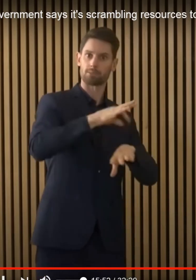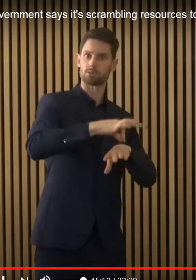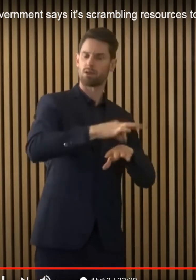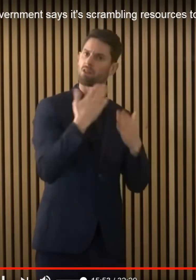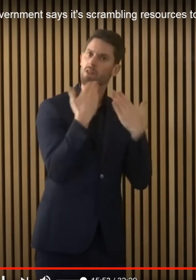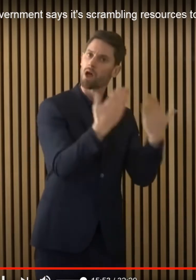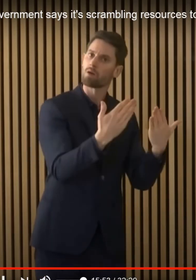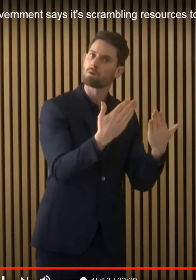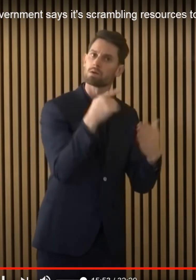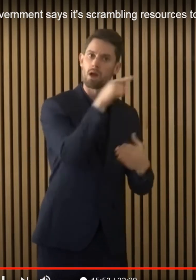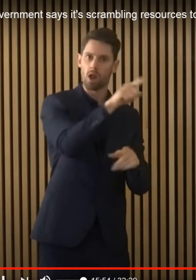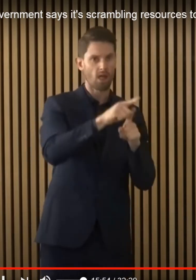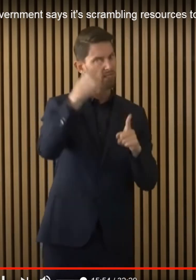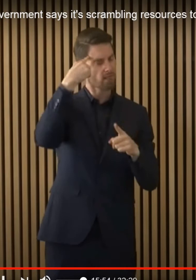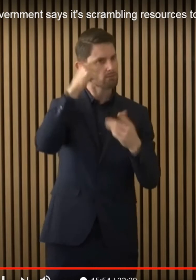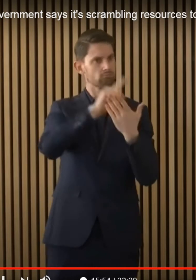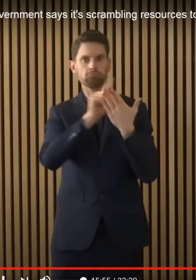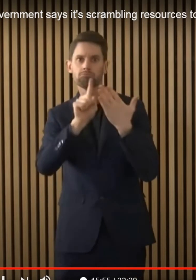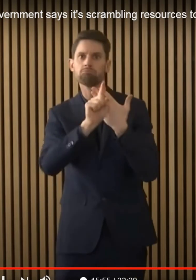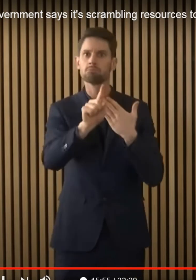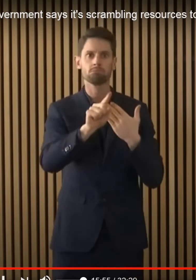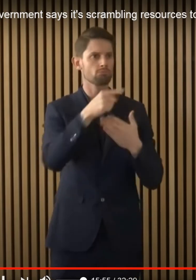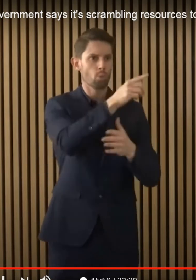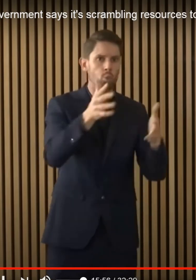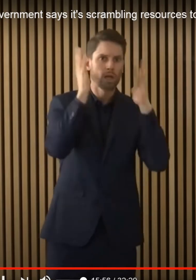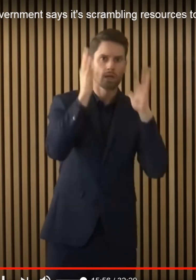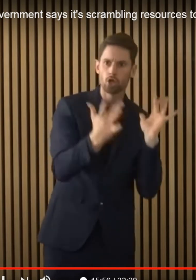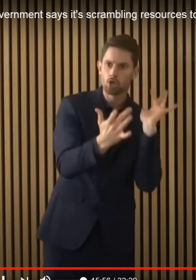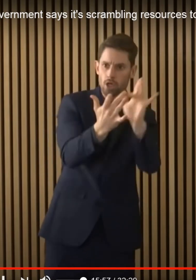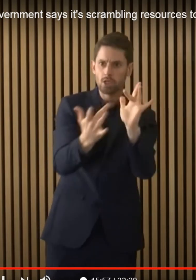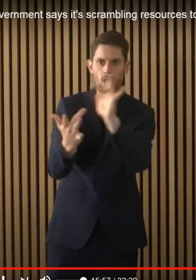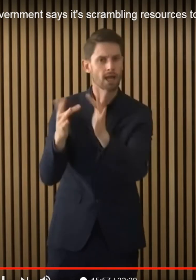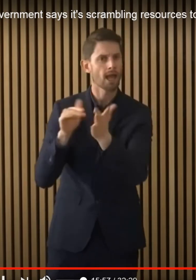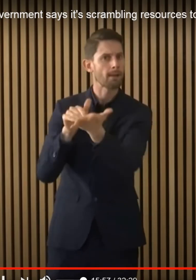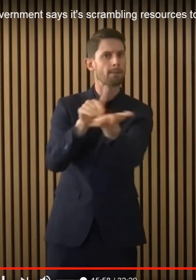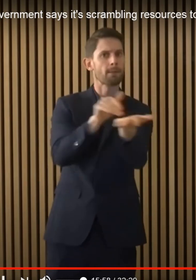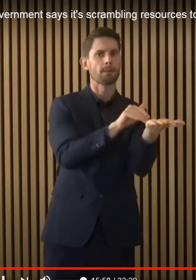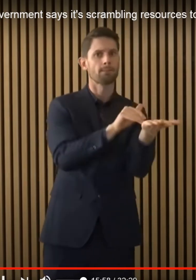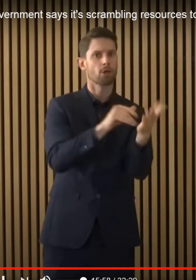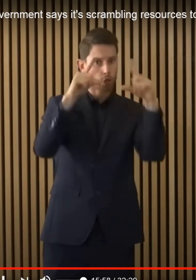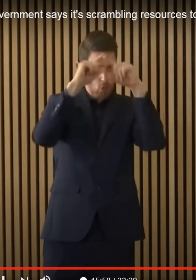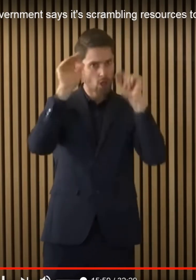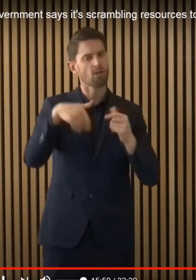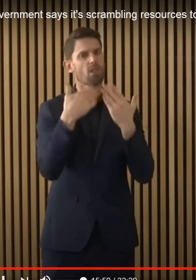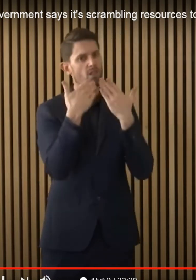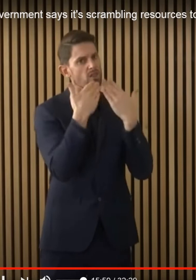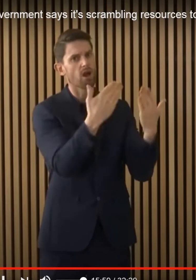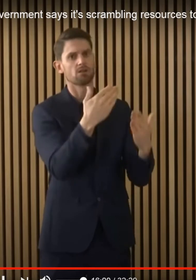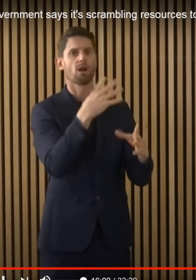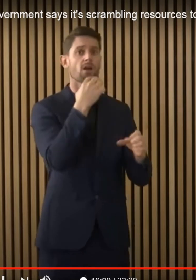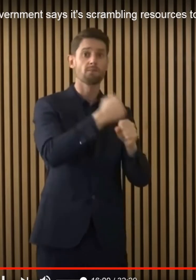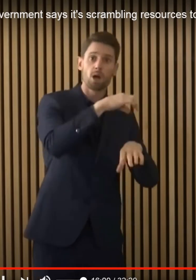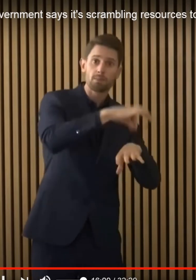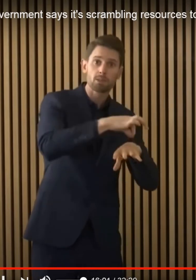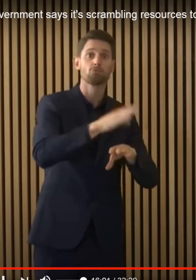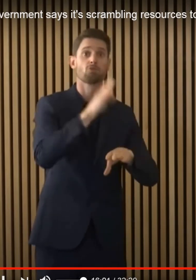workplace and going into unusual places and really taking a strong leadership in managing that situation. And as I